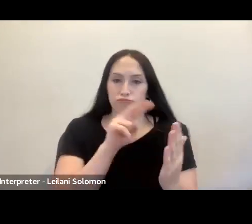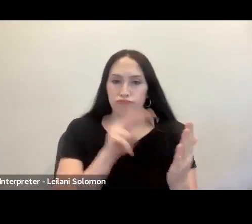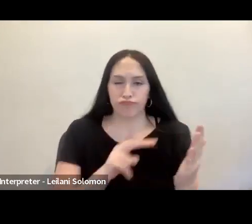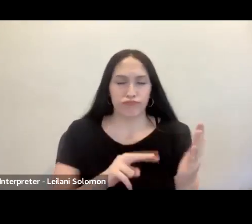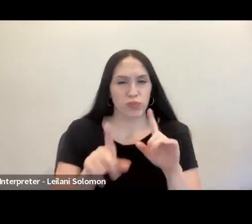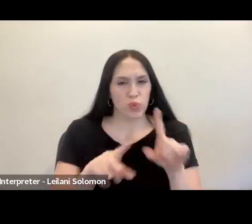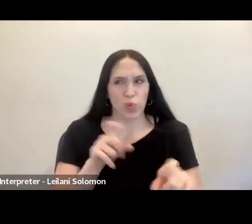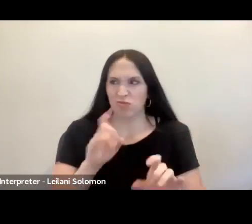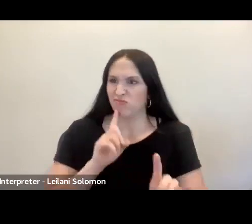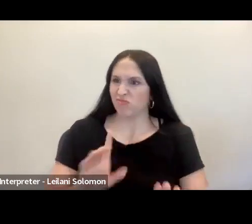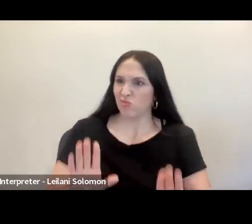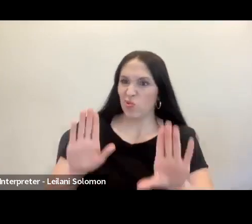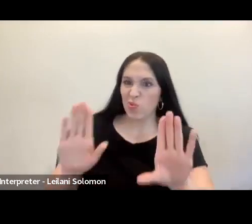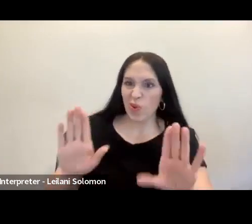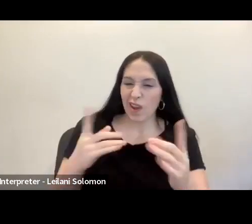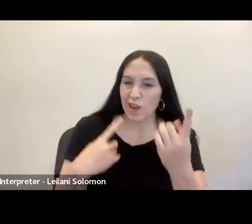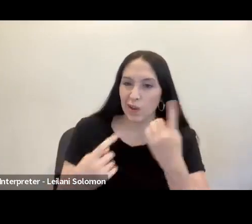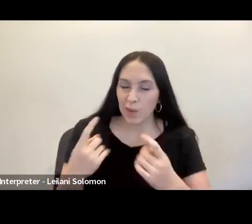questions.